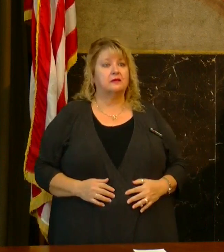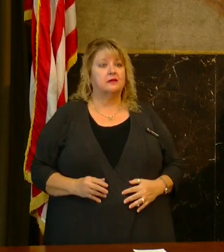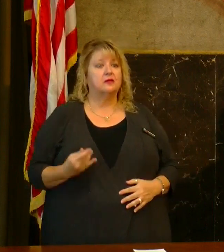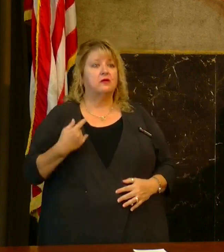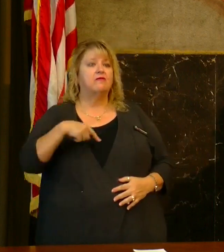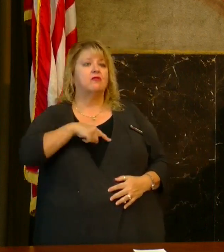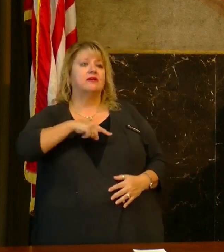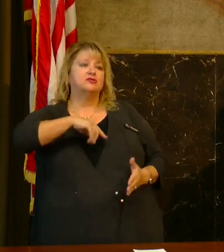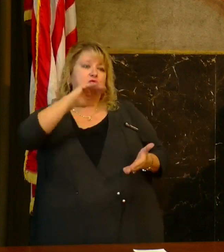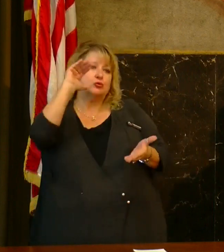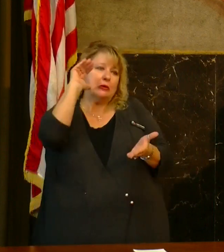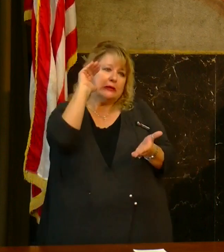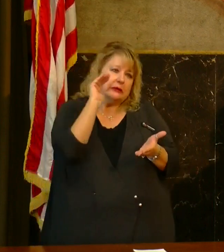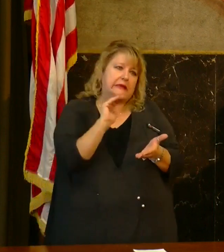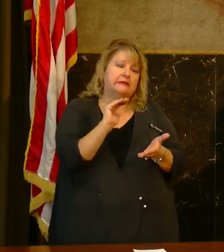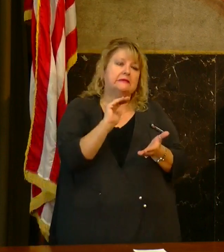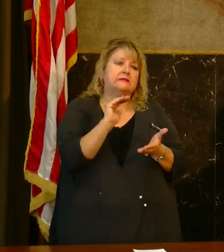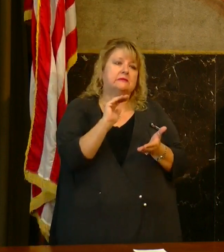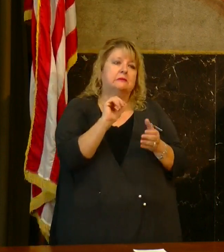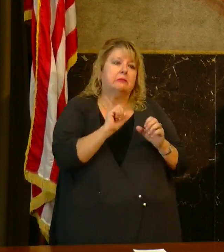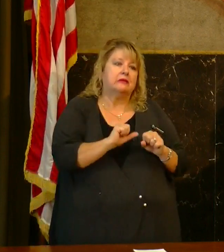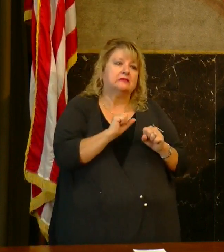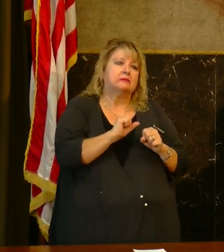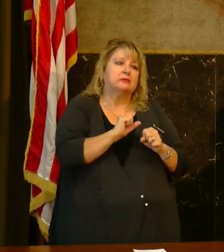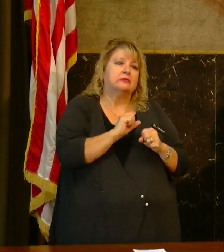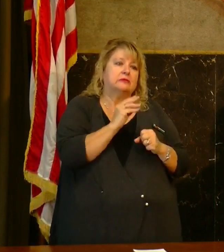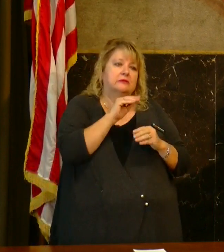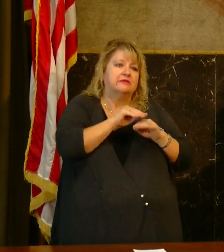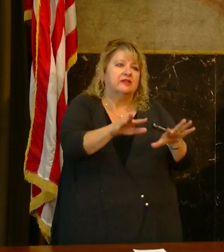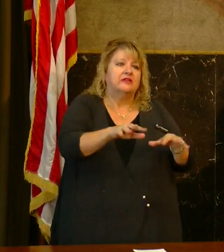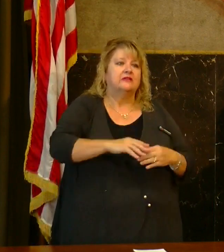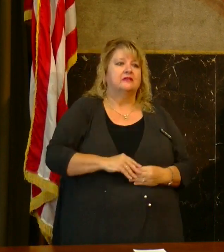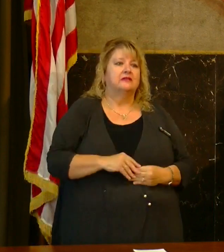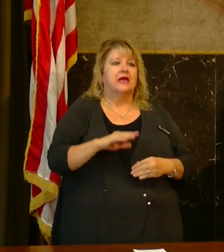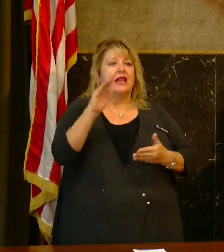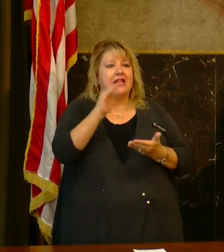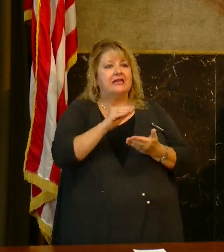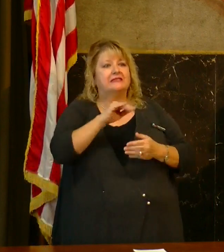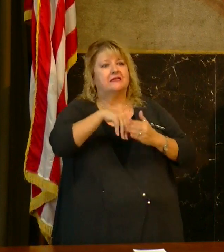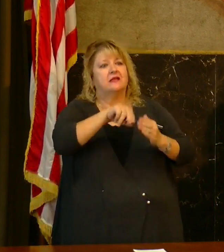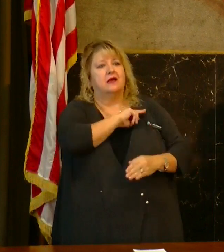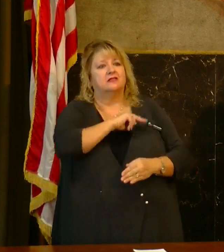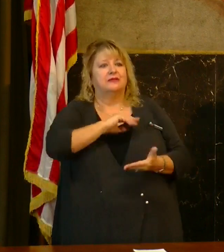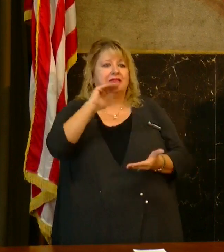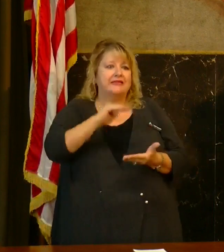infections and hospitalizations and death. Let's make it happen. Thank you.